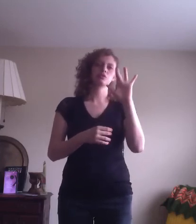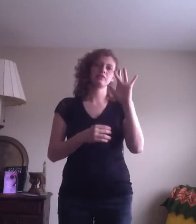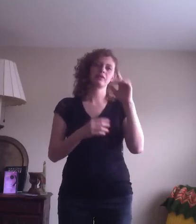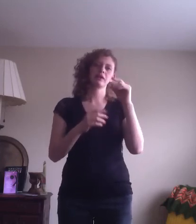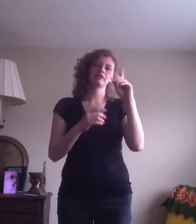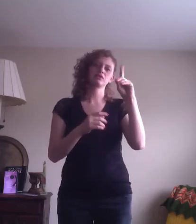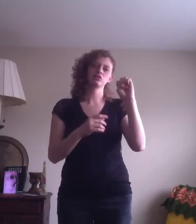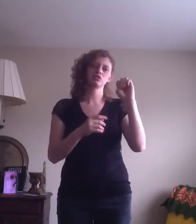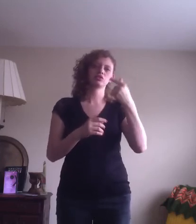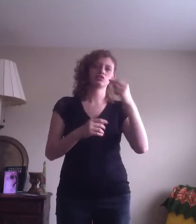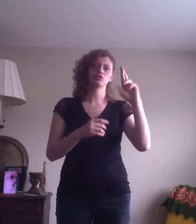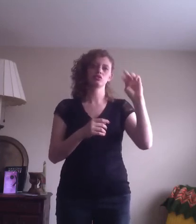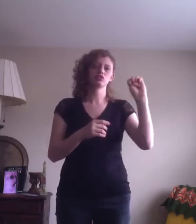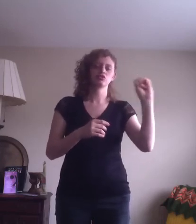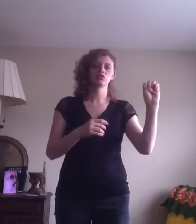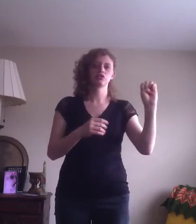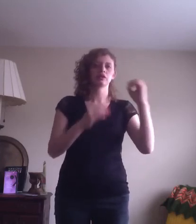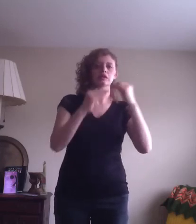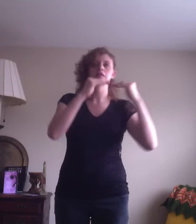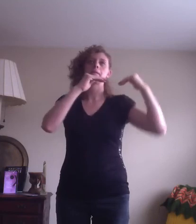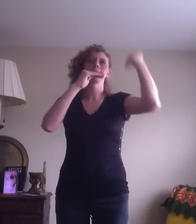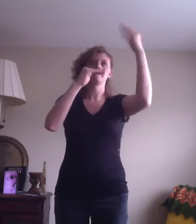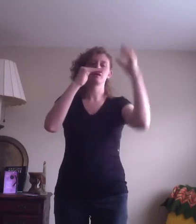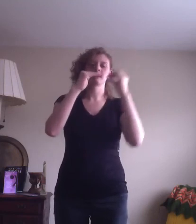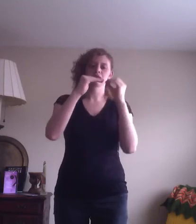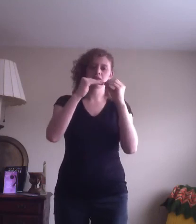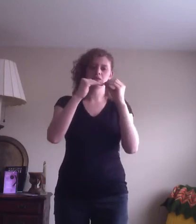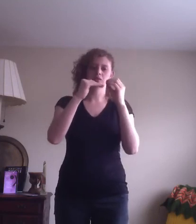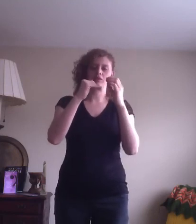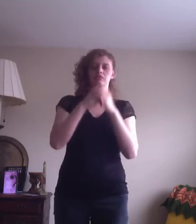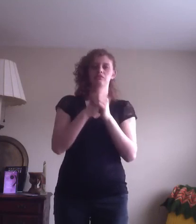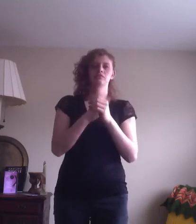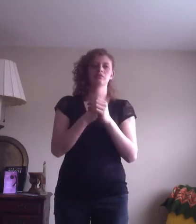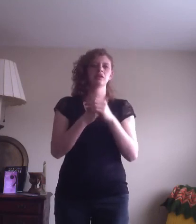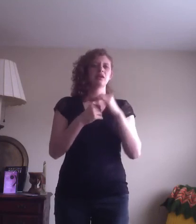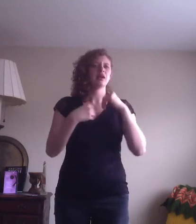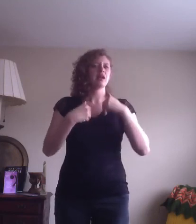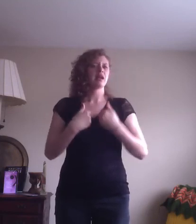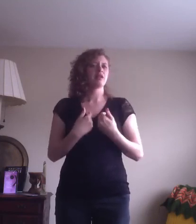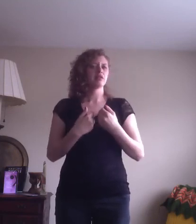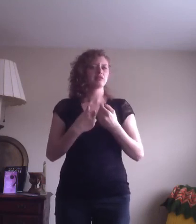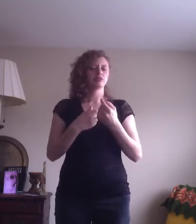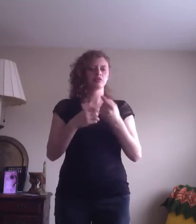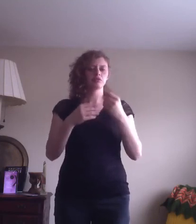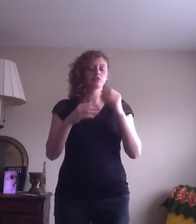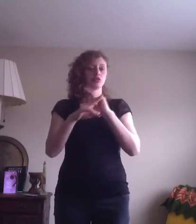it's 25 degrees below 0. We probably wouldn't be in school if that were the